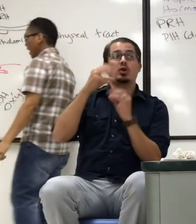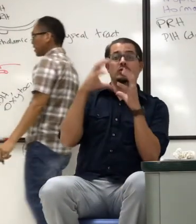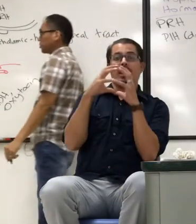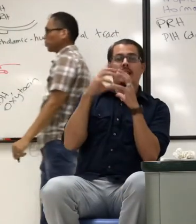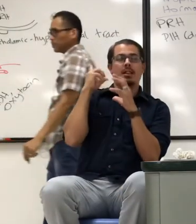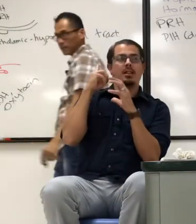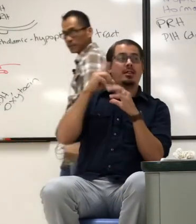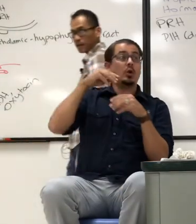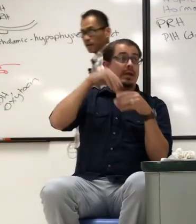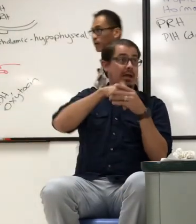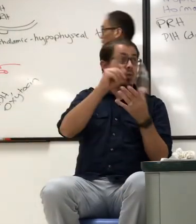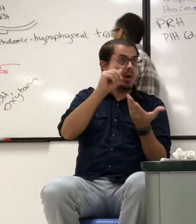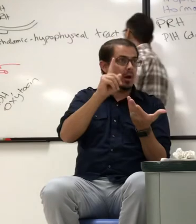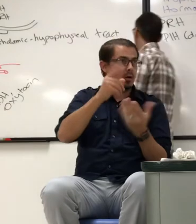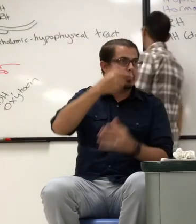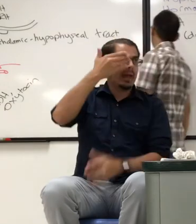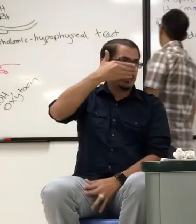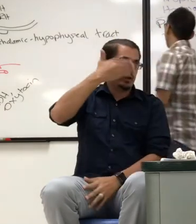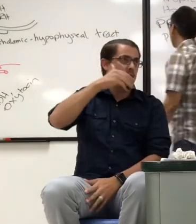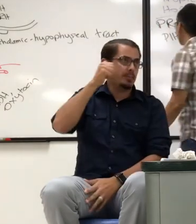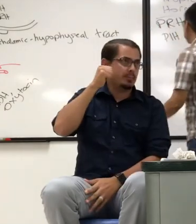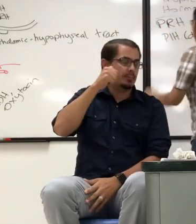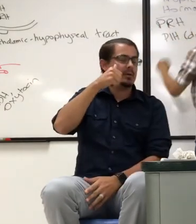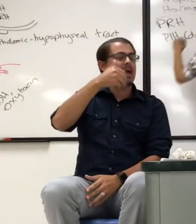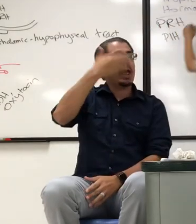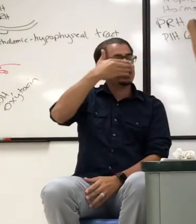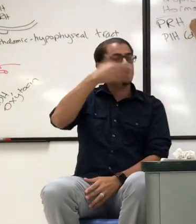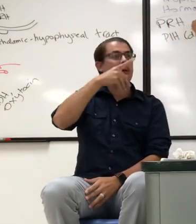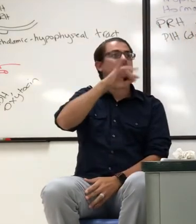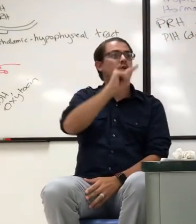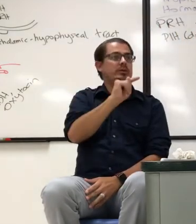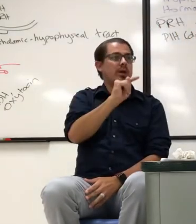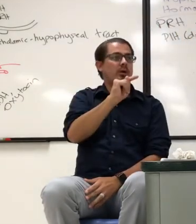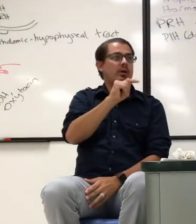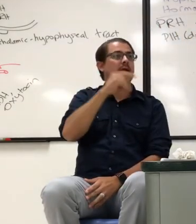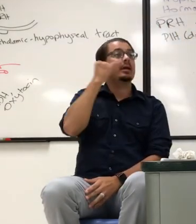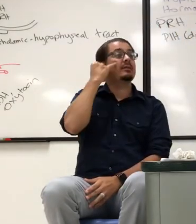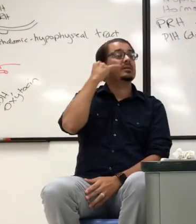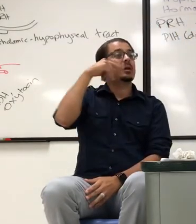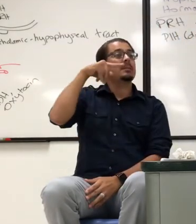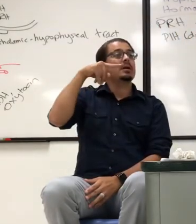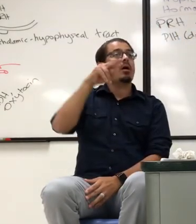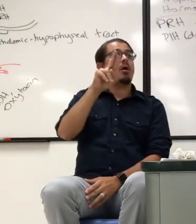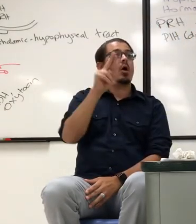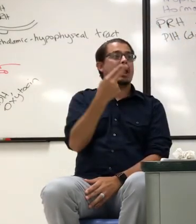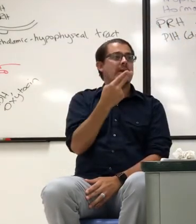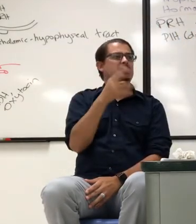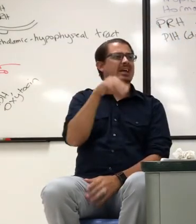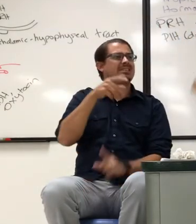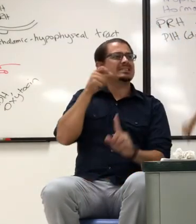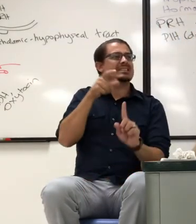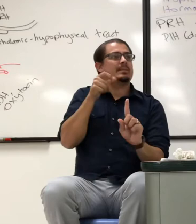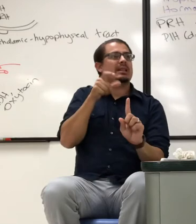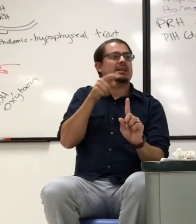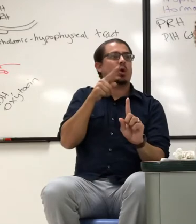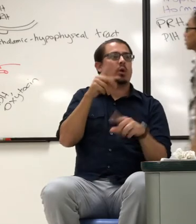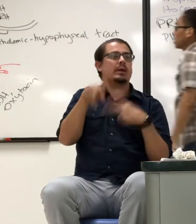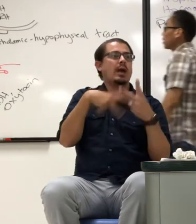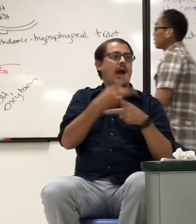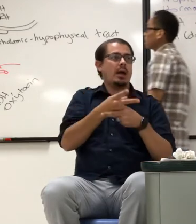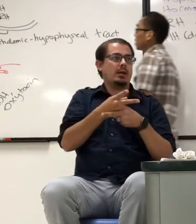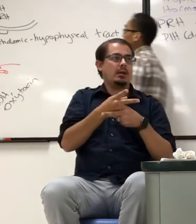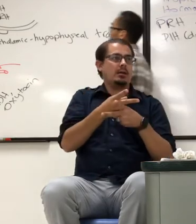are in the anterior pituitary. And if it's PRH, which is the stimulatory one,